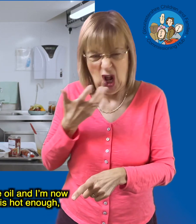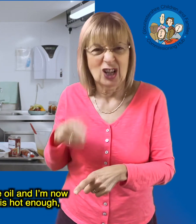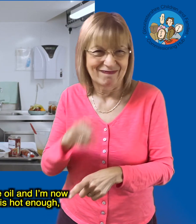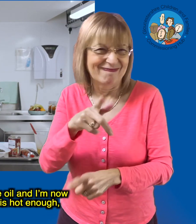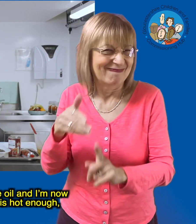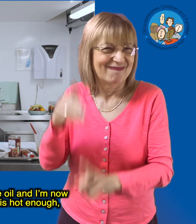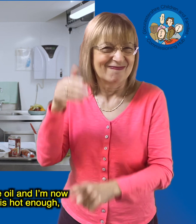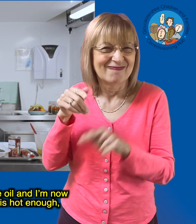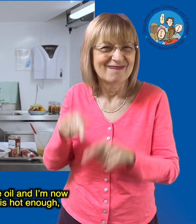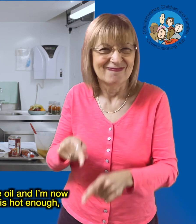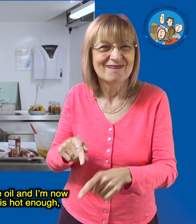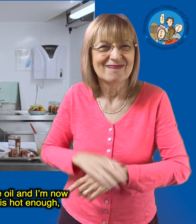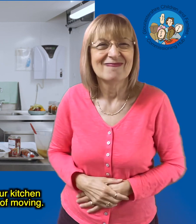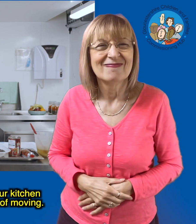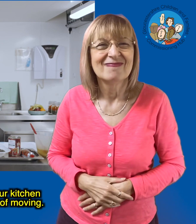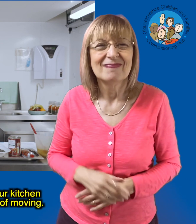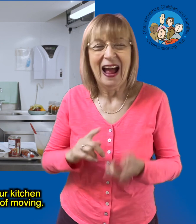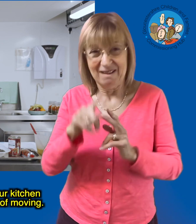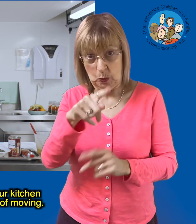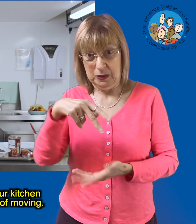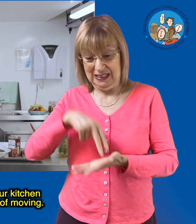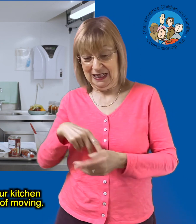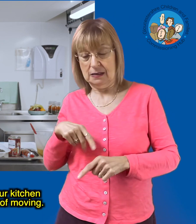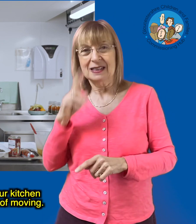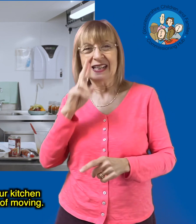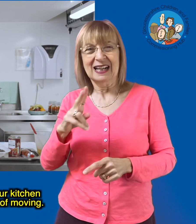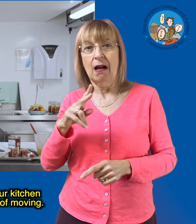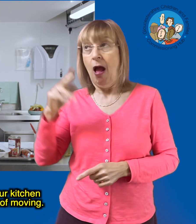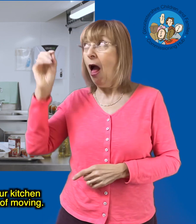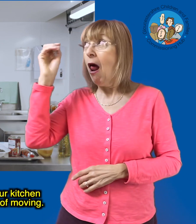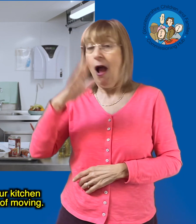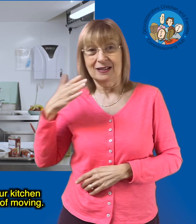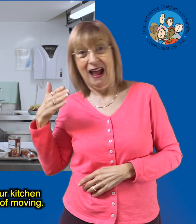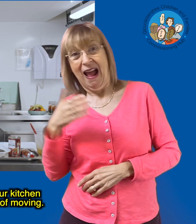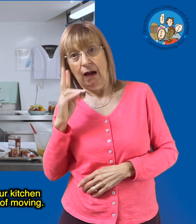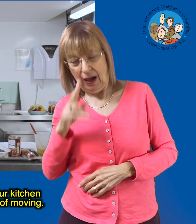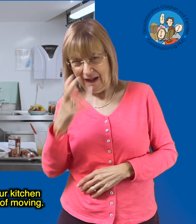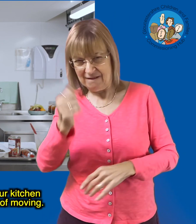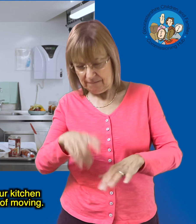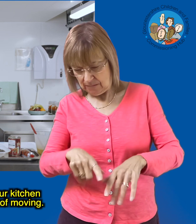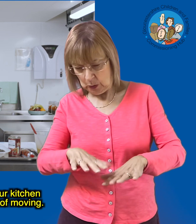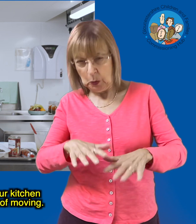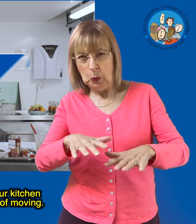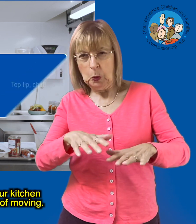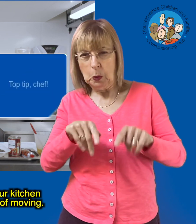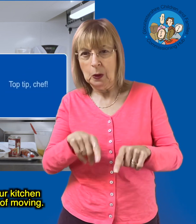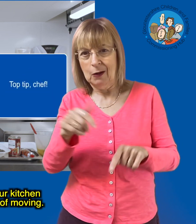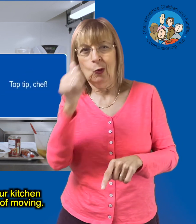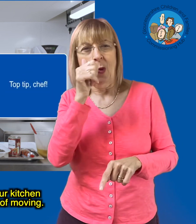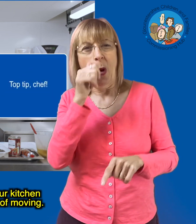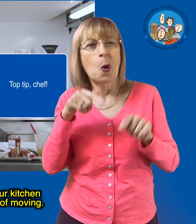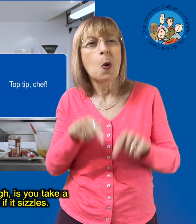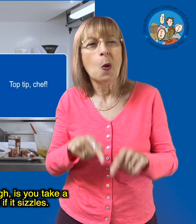you can always tell when oil is hot enough. If you look at a reflection of a light in your kitchen, you can see the oil shimmering and sort of